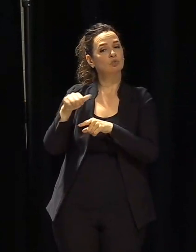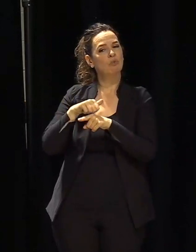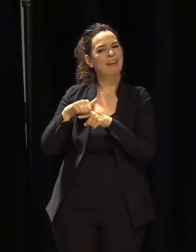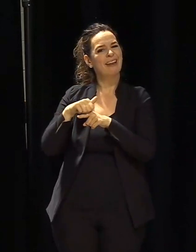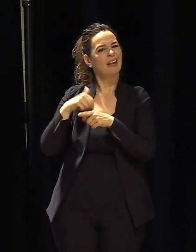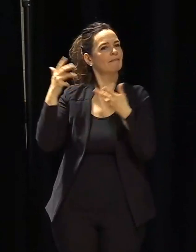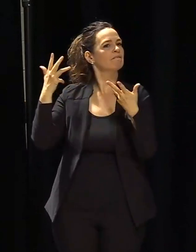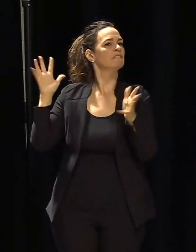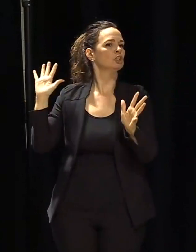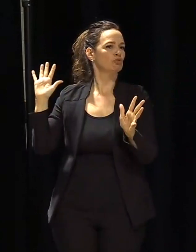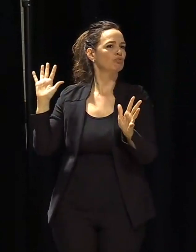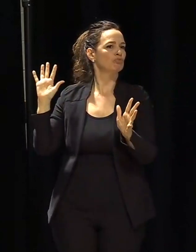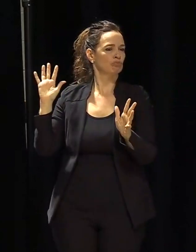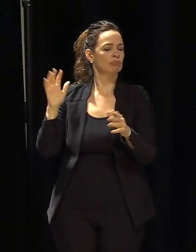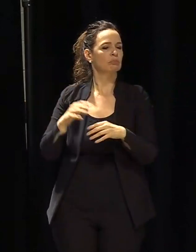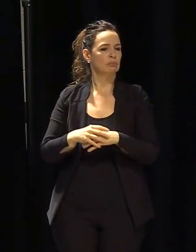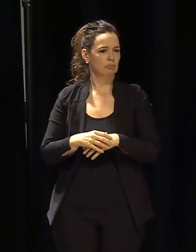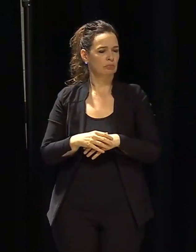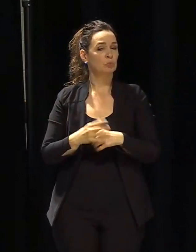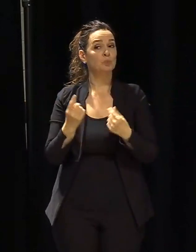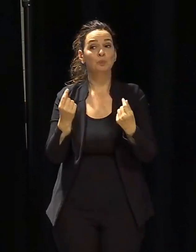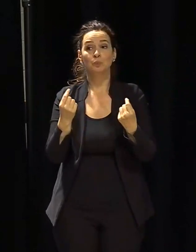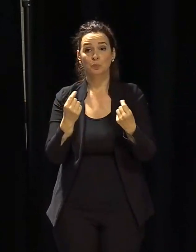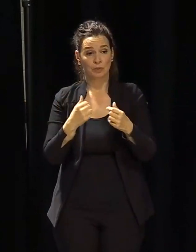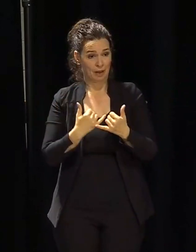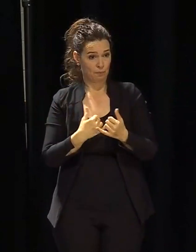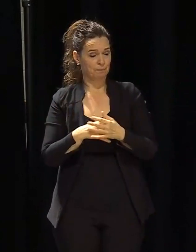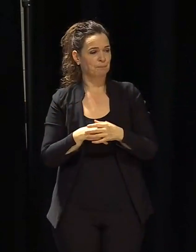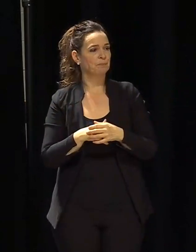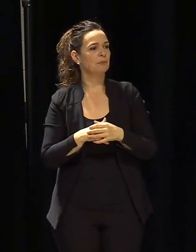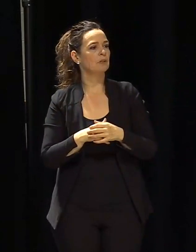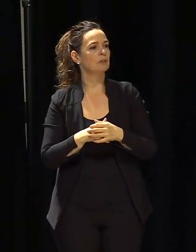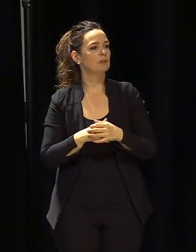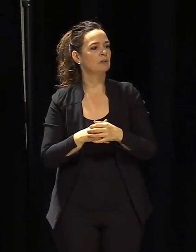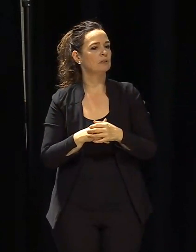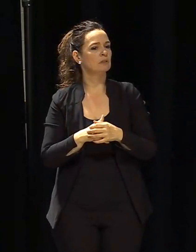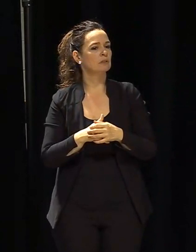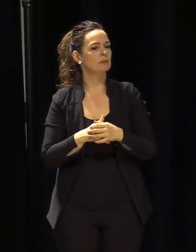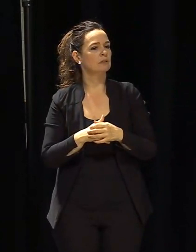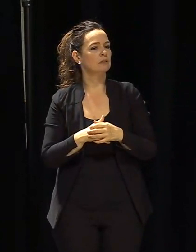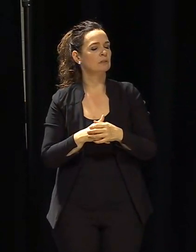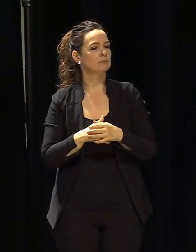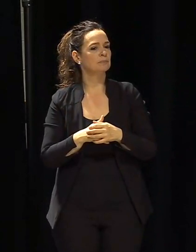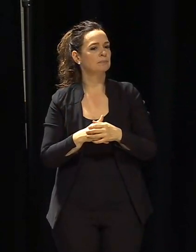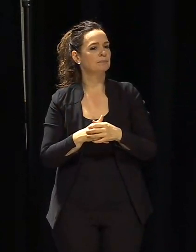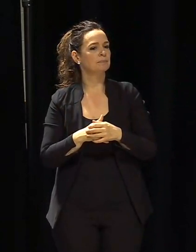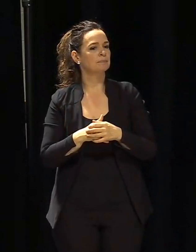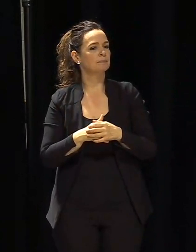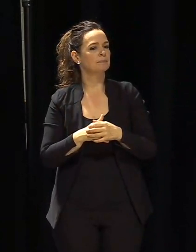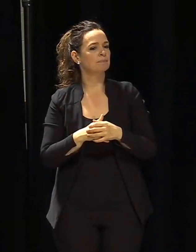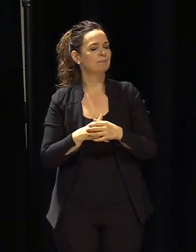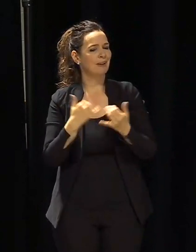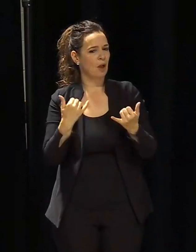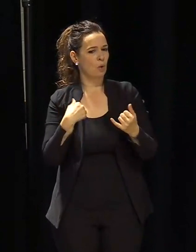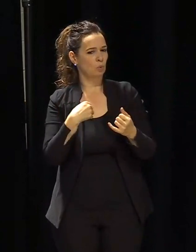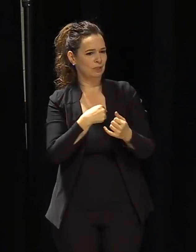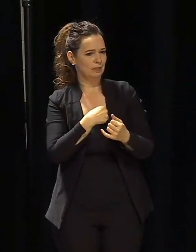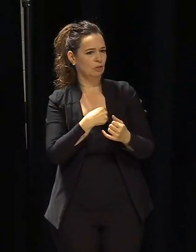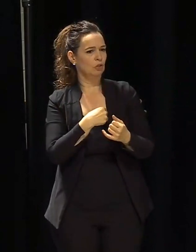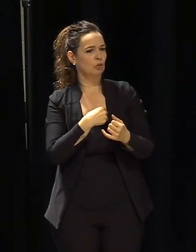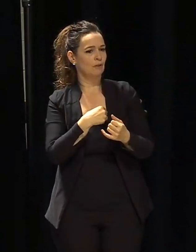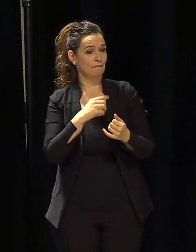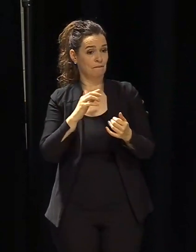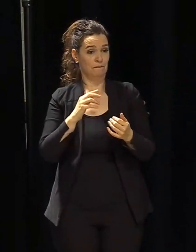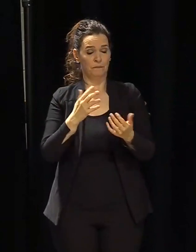we're doing is we're managing this out of the executive office and the emergency